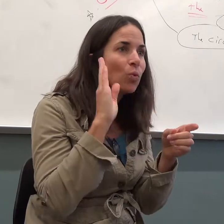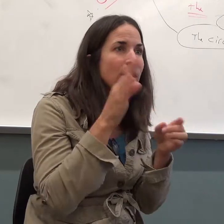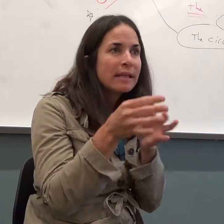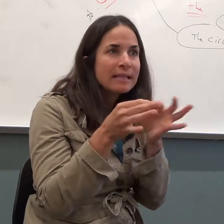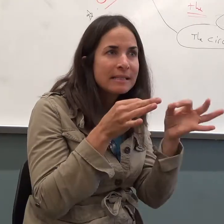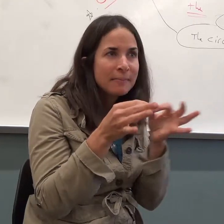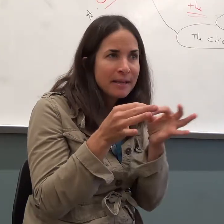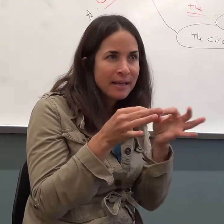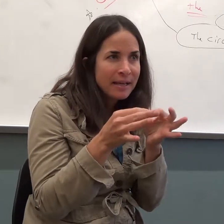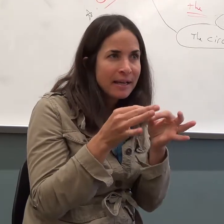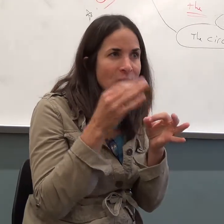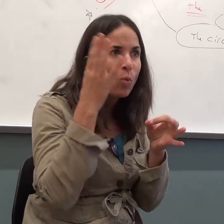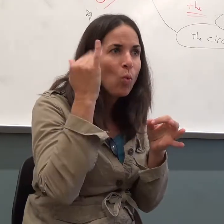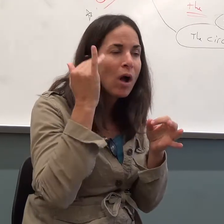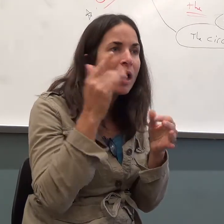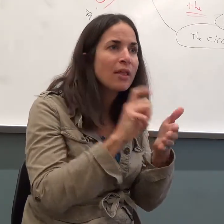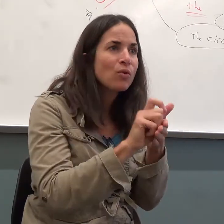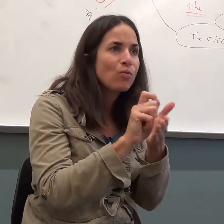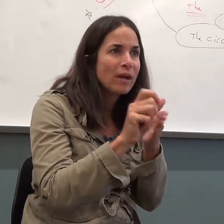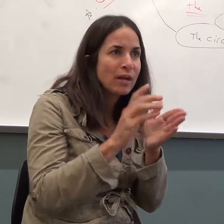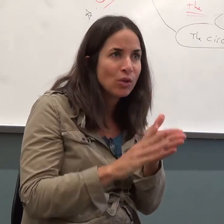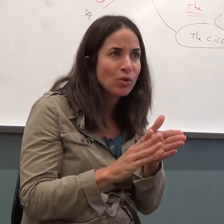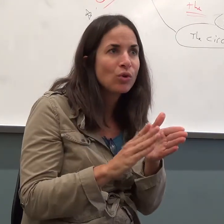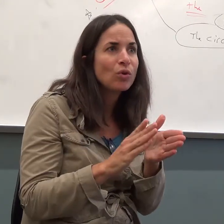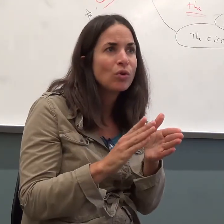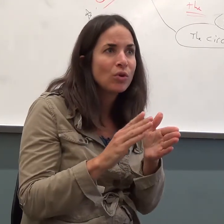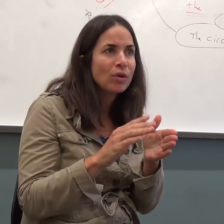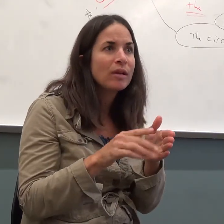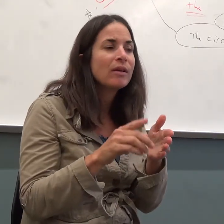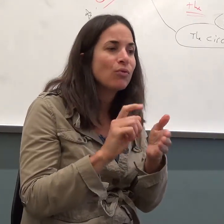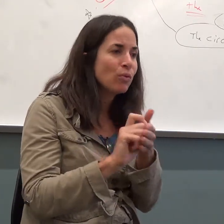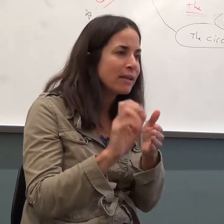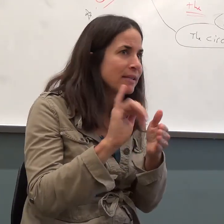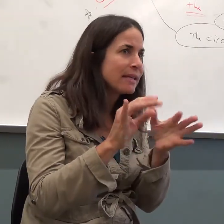tells us why the writer is writing the sentence.